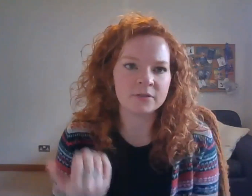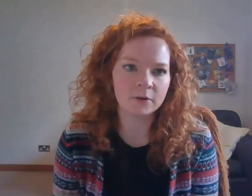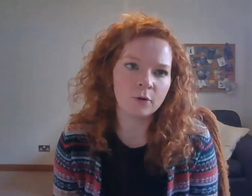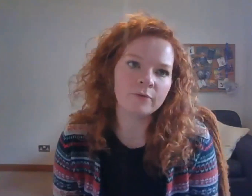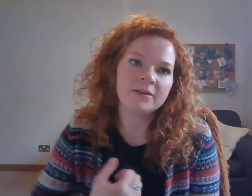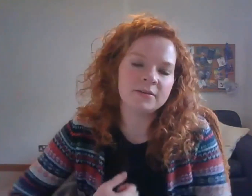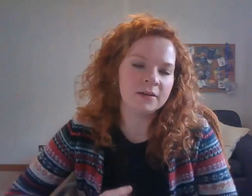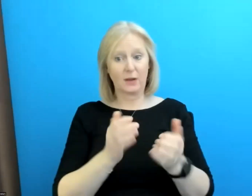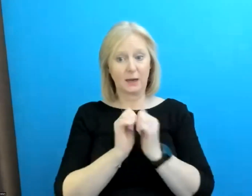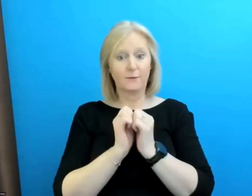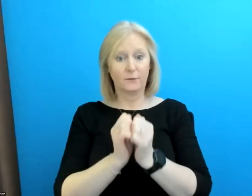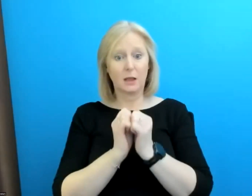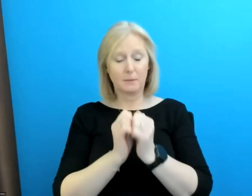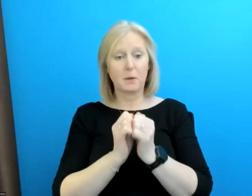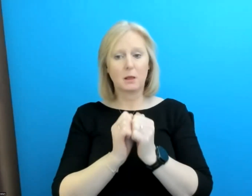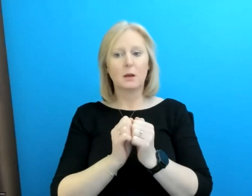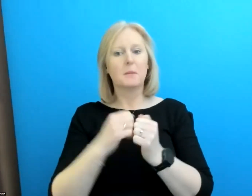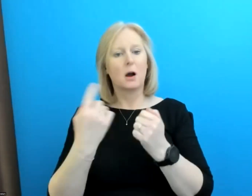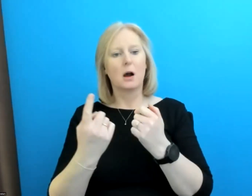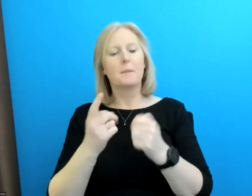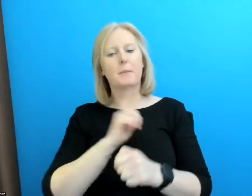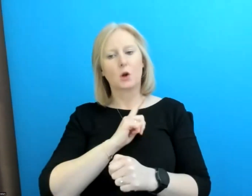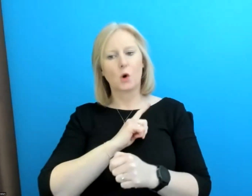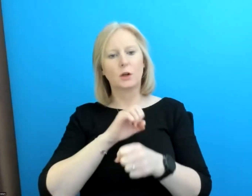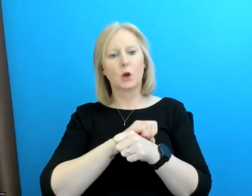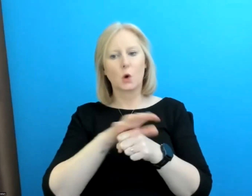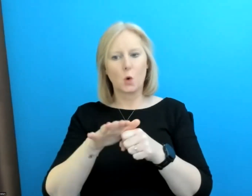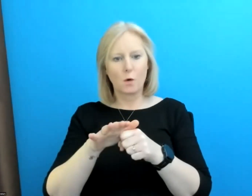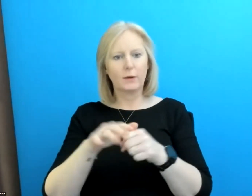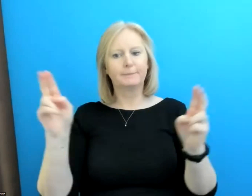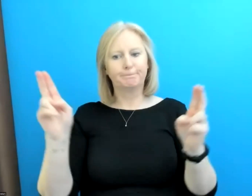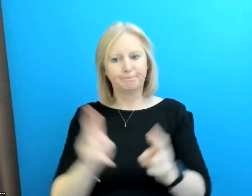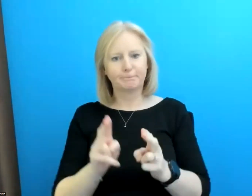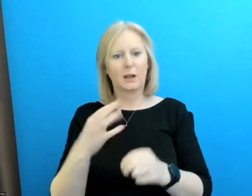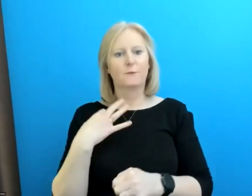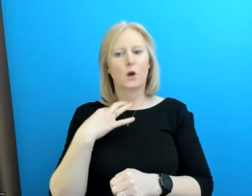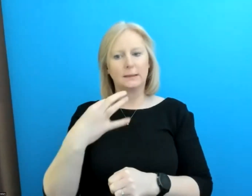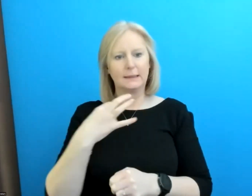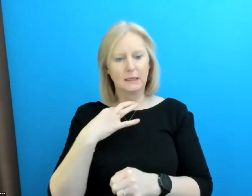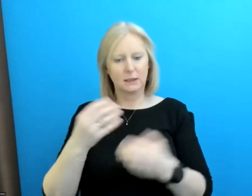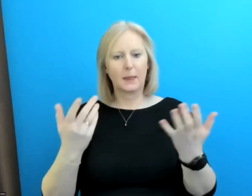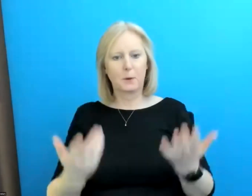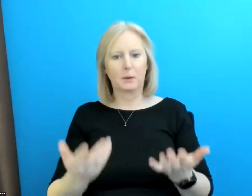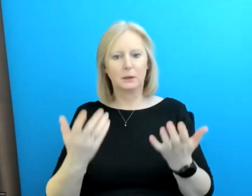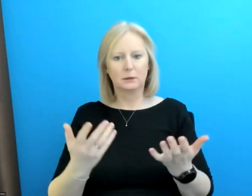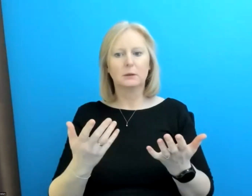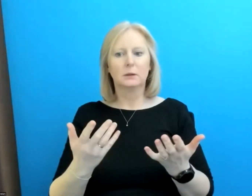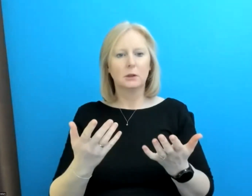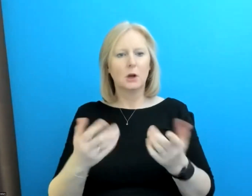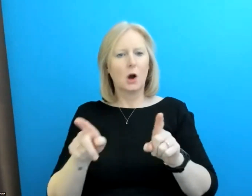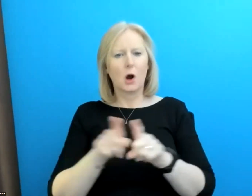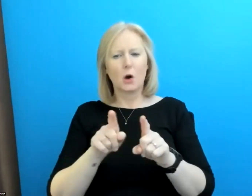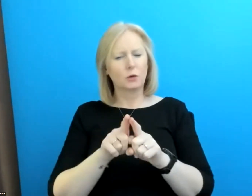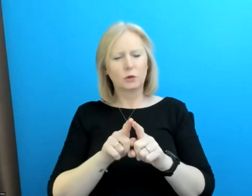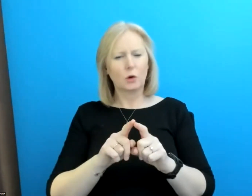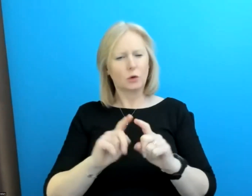obviously as a result of COVID and other factors, there is less volunteers at the moment. And also they're not very well sort of